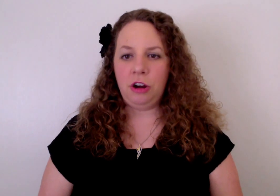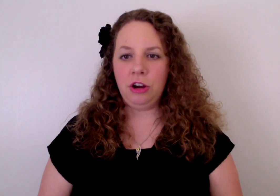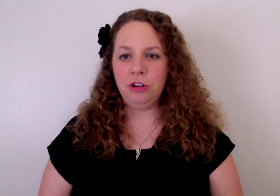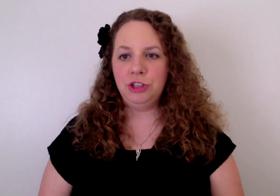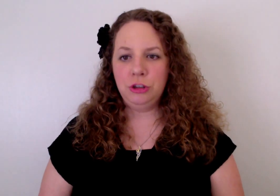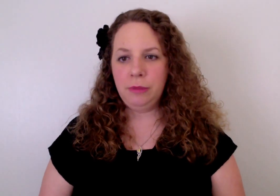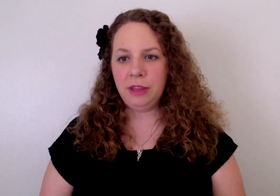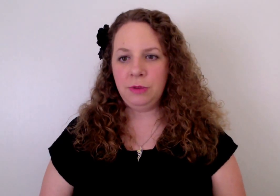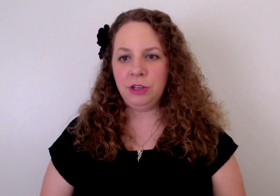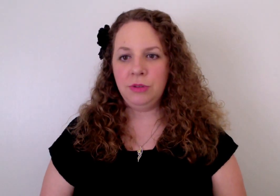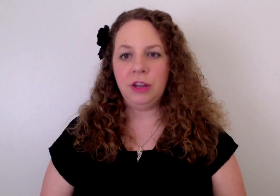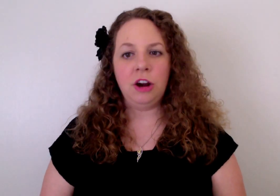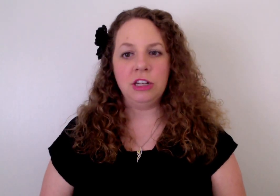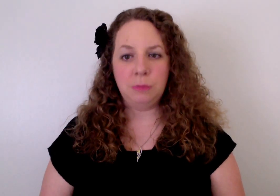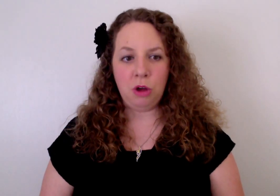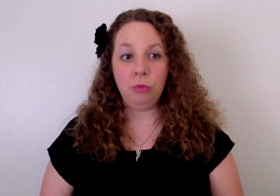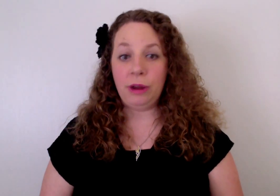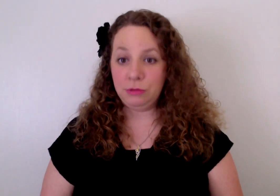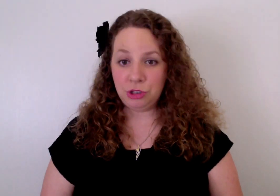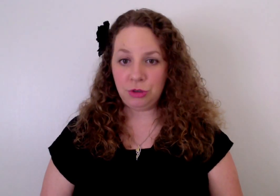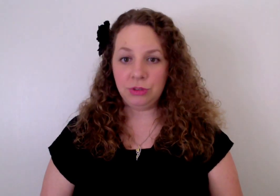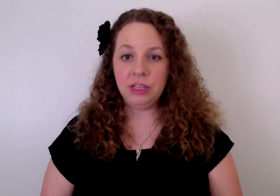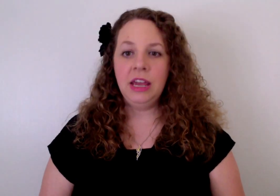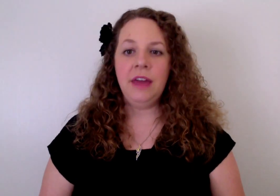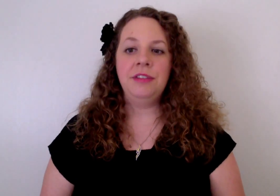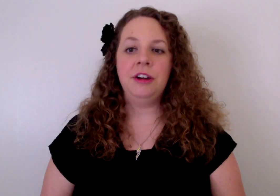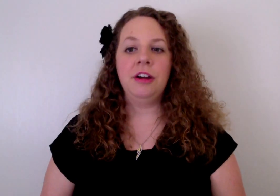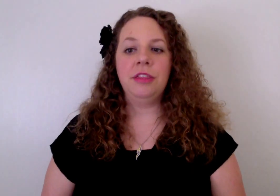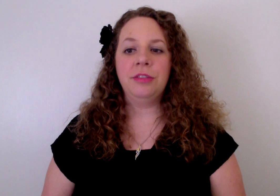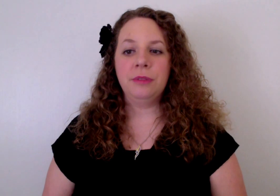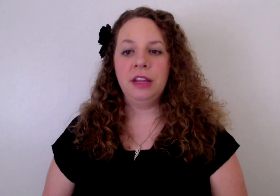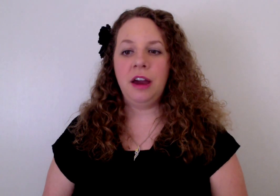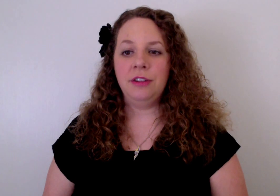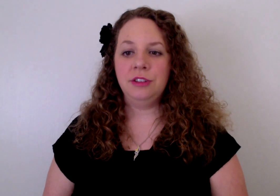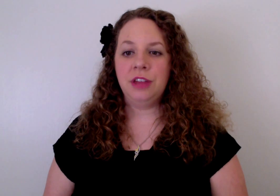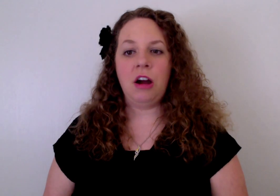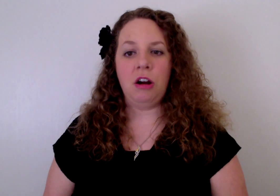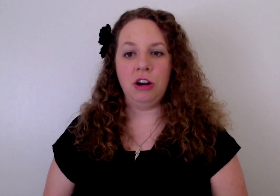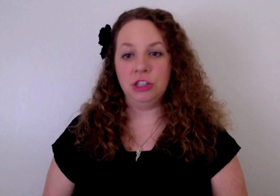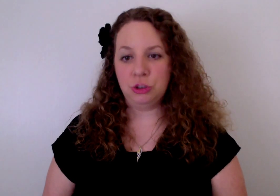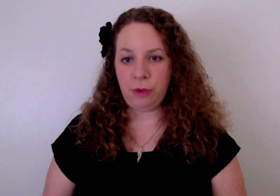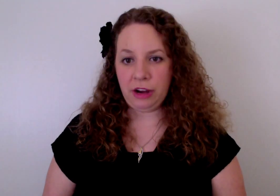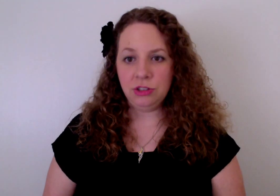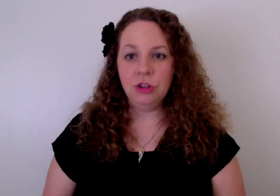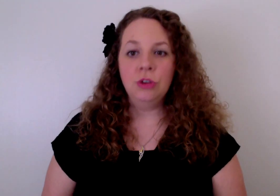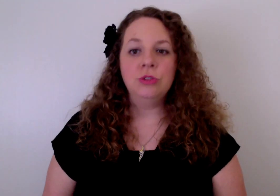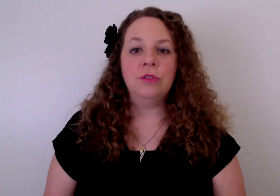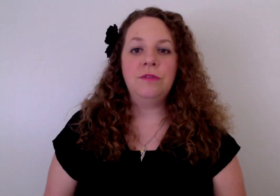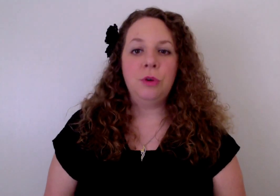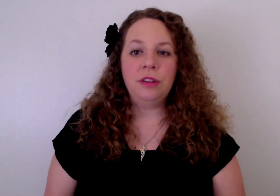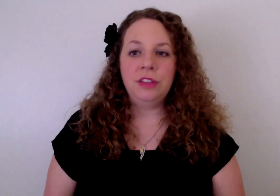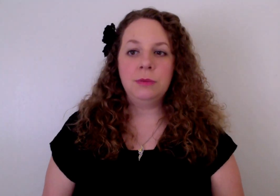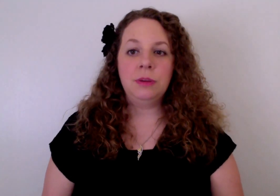are two by the window that are small round circles and then there are three others that are squares. So for this one,